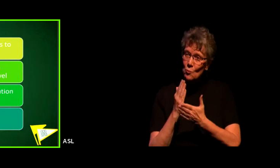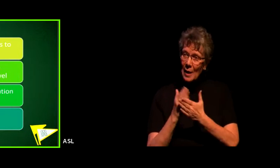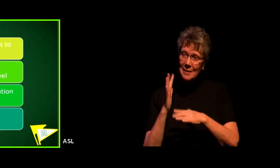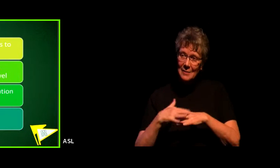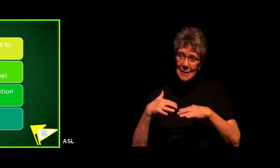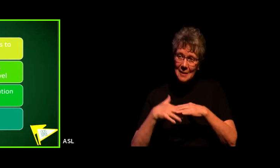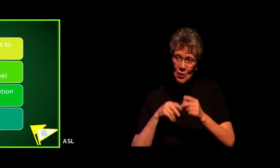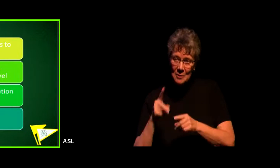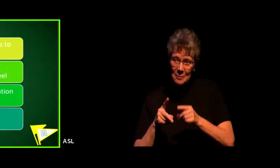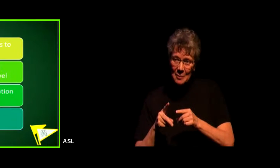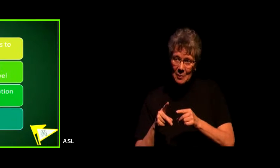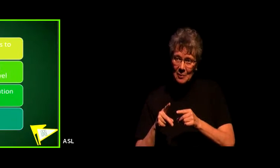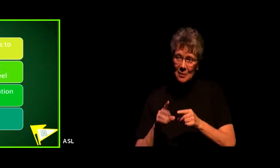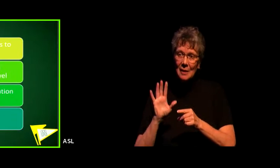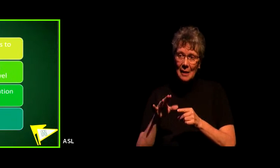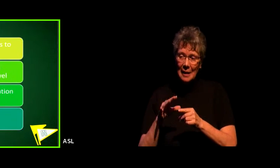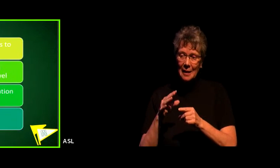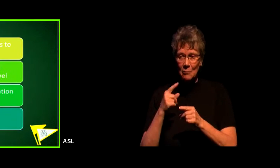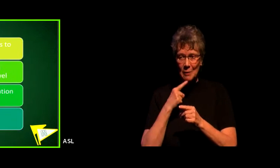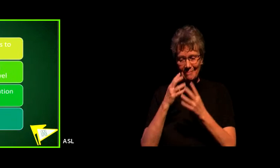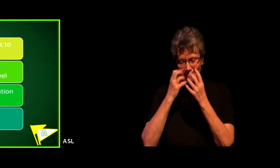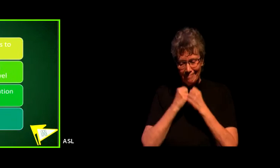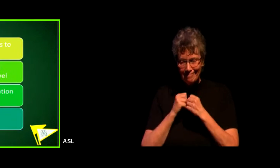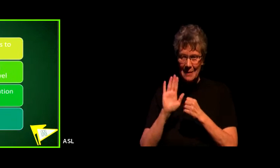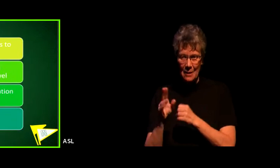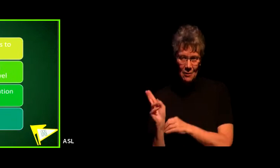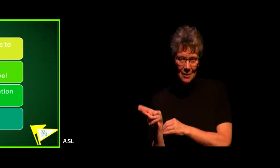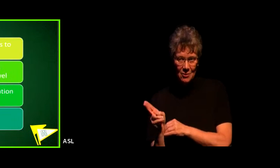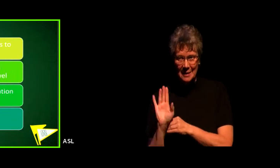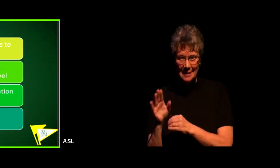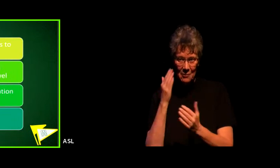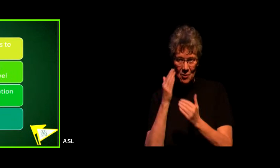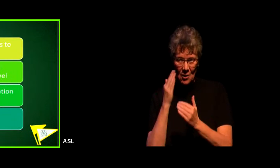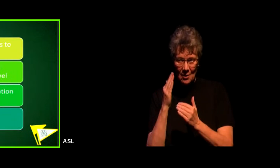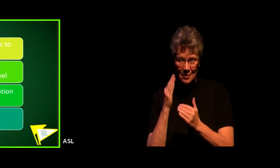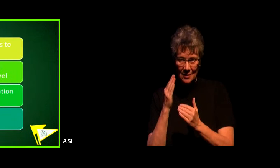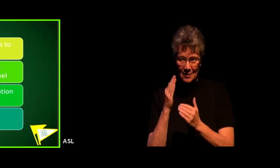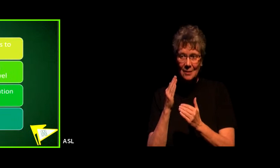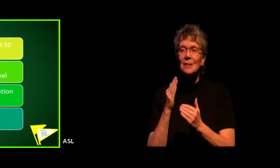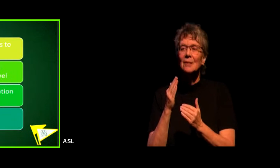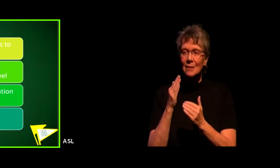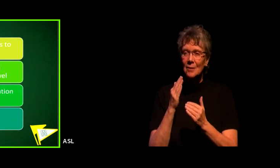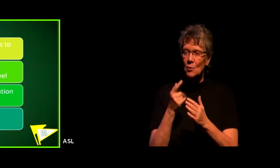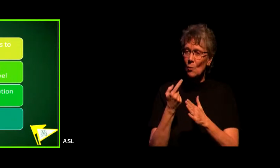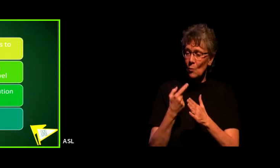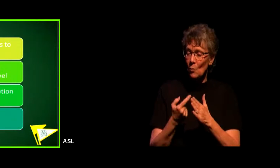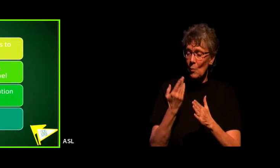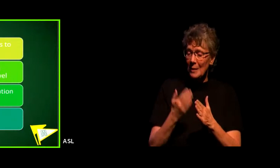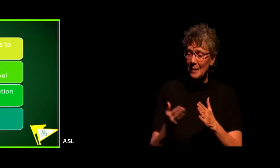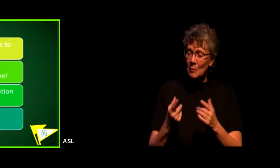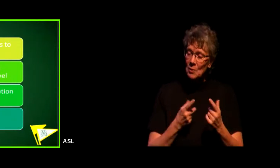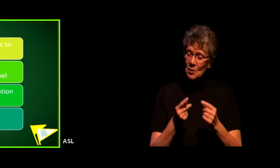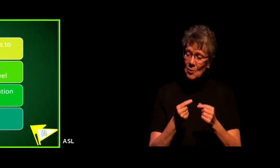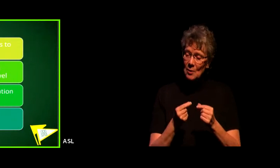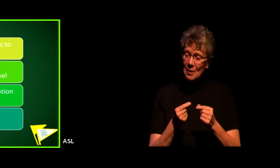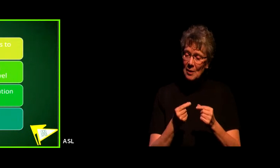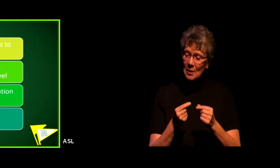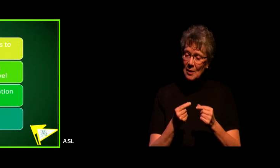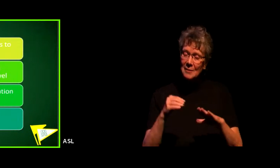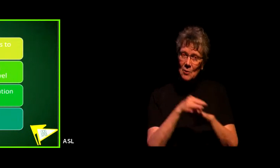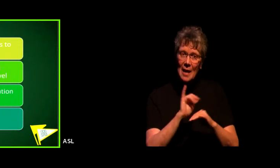interests really is in how do we transform the ways in which archaeology is regulated and legislated to